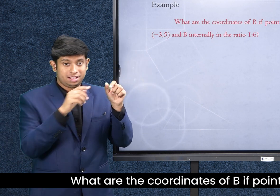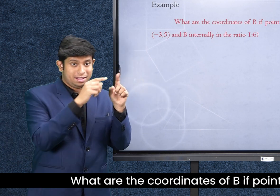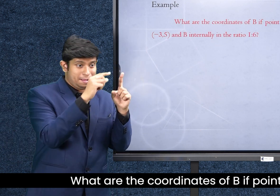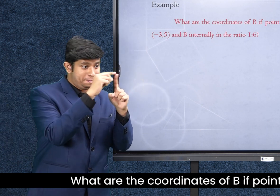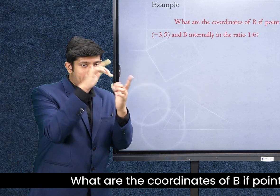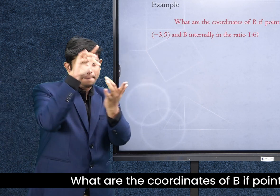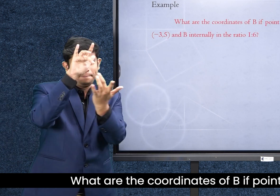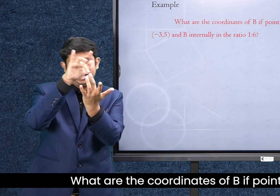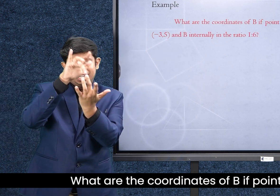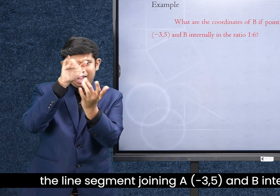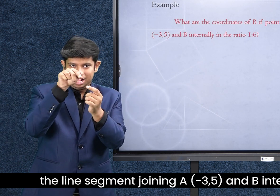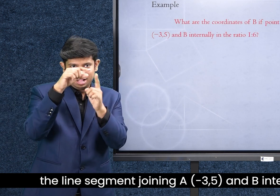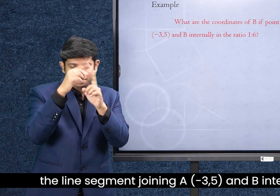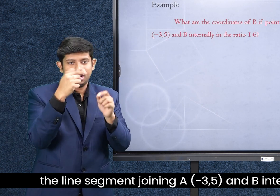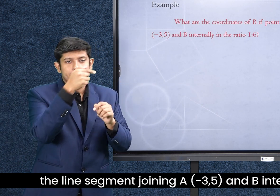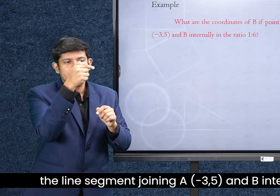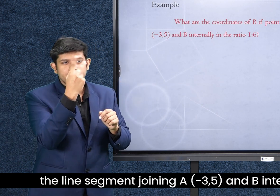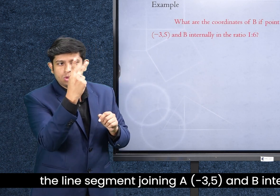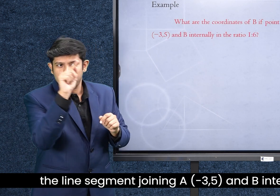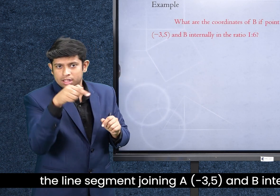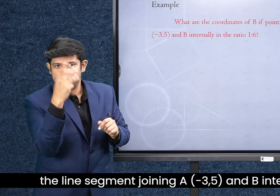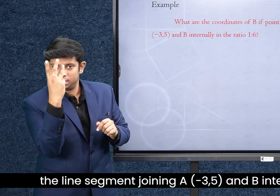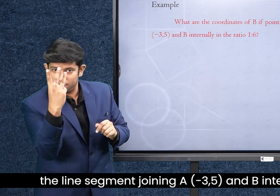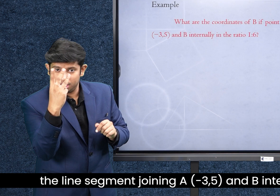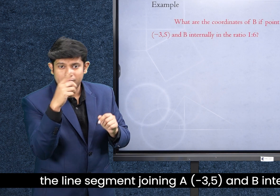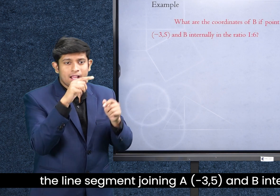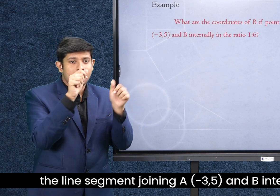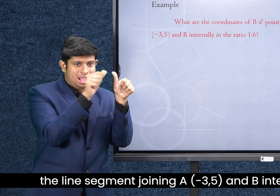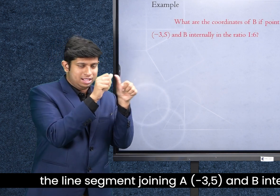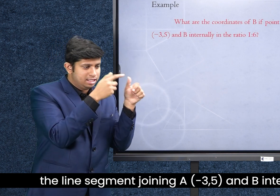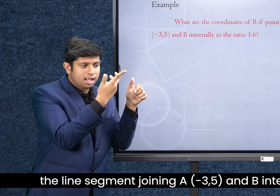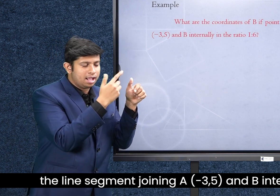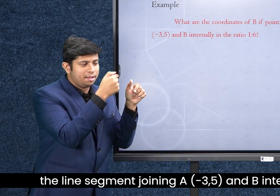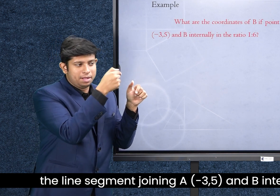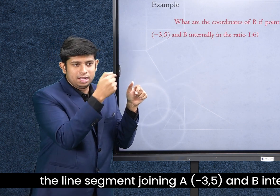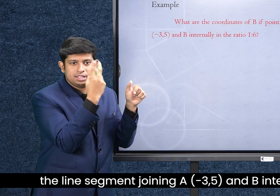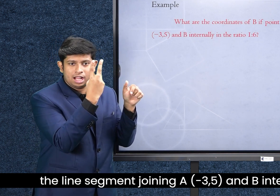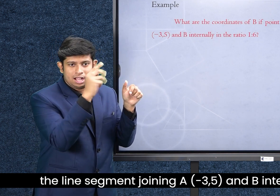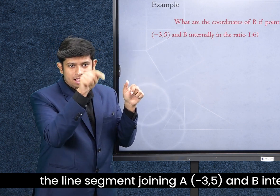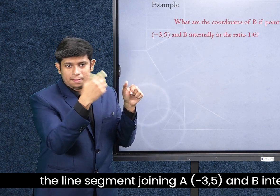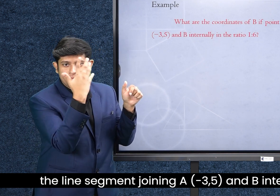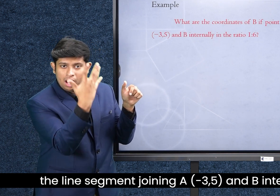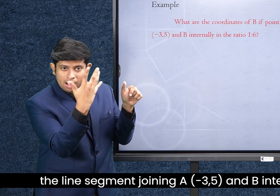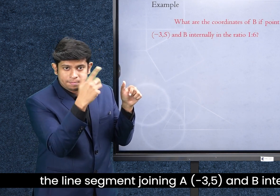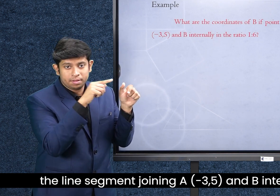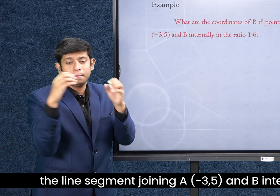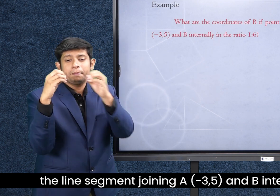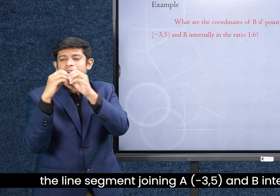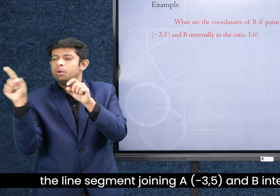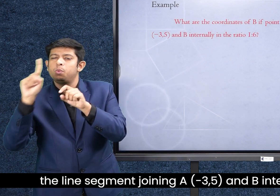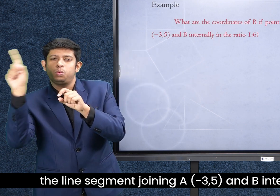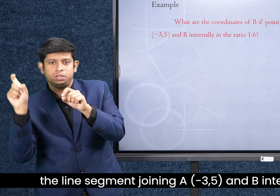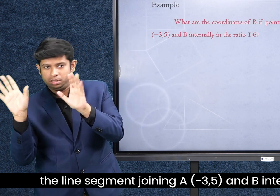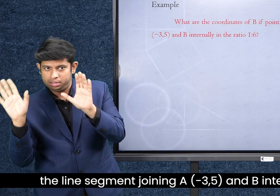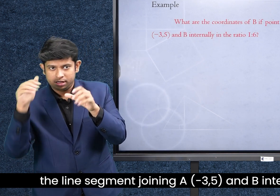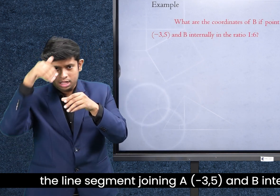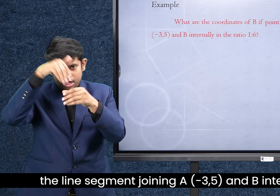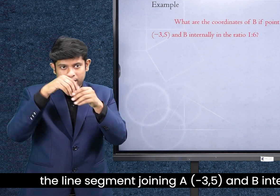3 divides the line segment joining A minus 3, 5 and B internally in the ratio